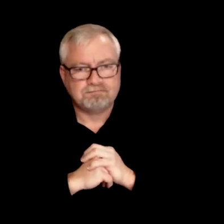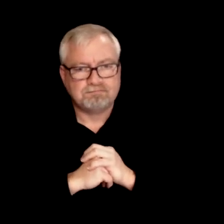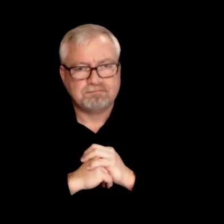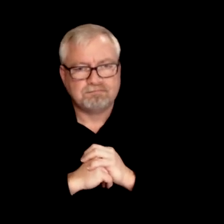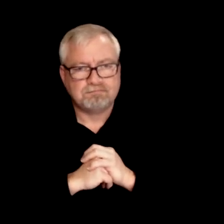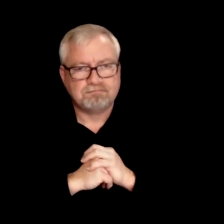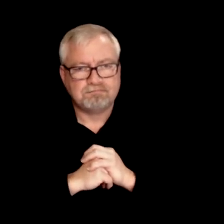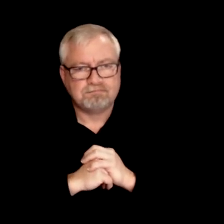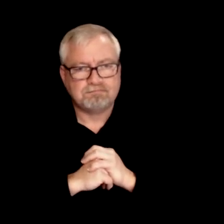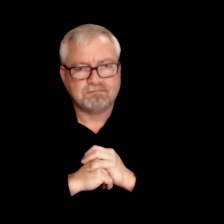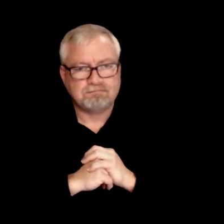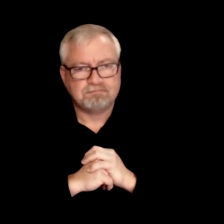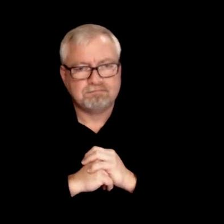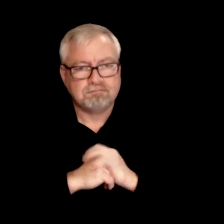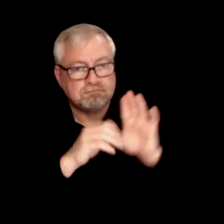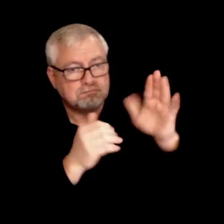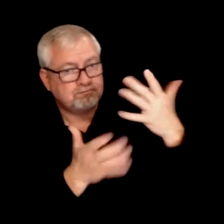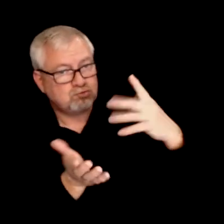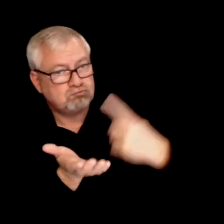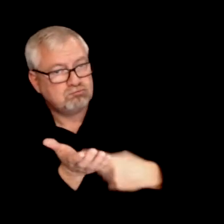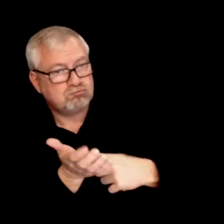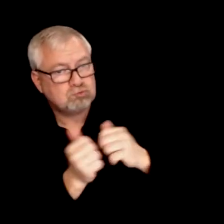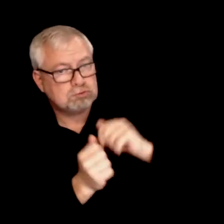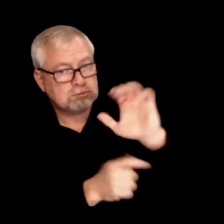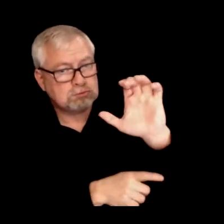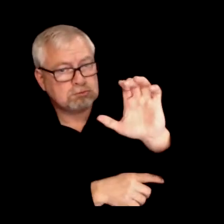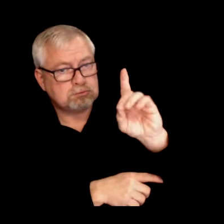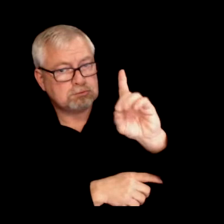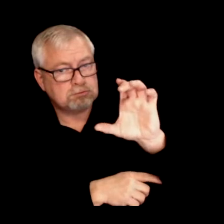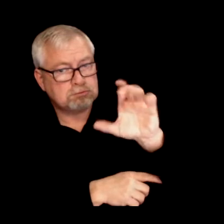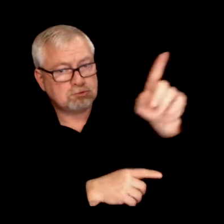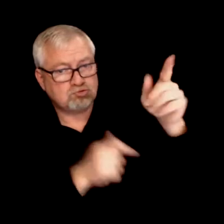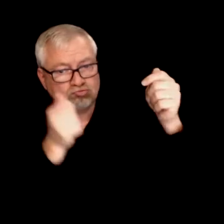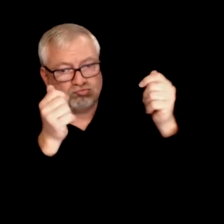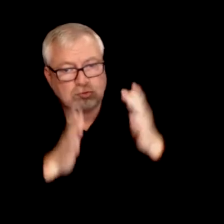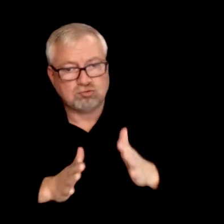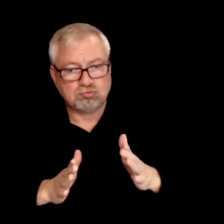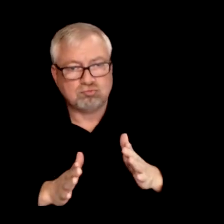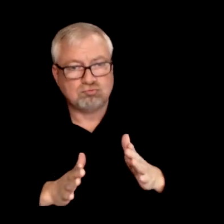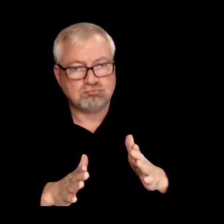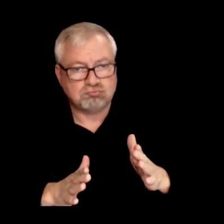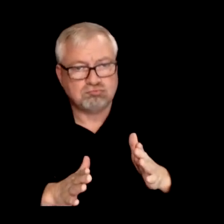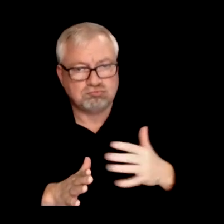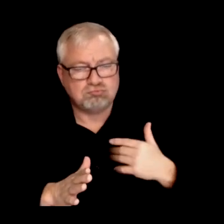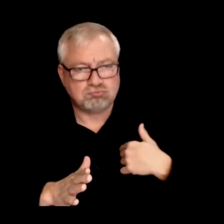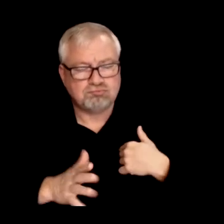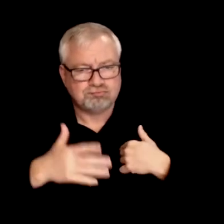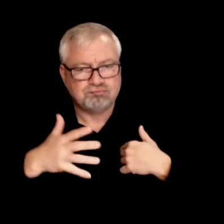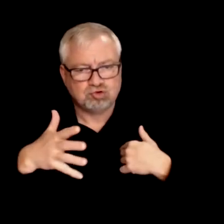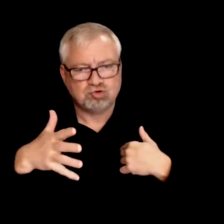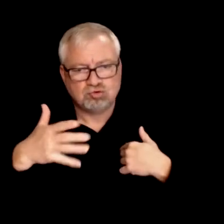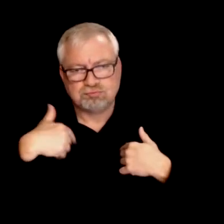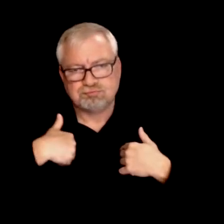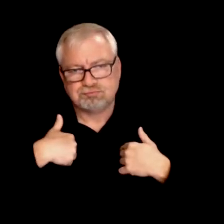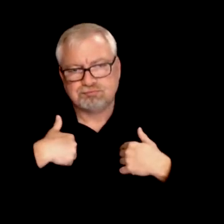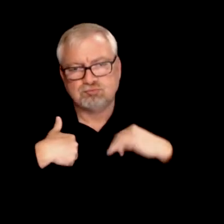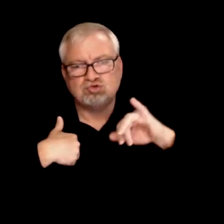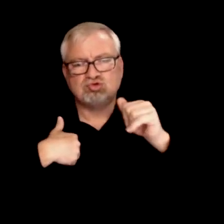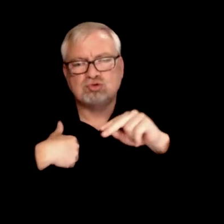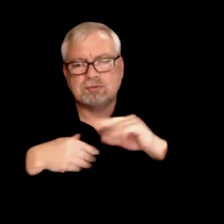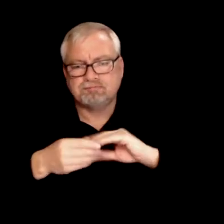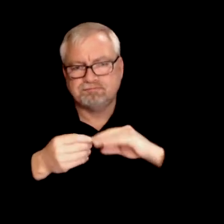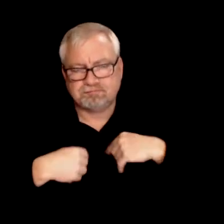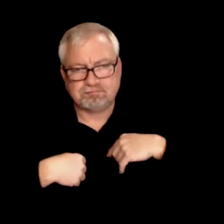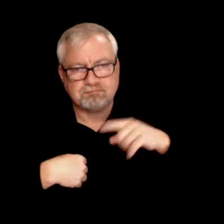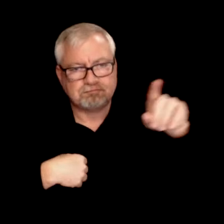Dr. Redfield, the CDC director. And Chris, the days are mixing in my head. I can't remember if that was late last week or